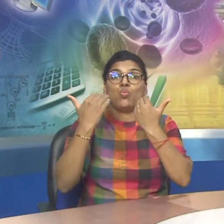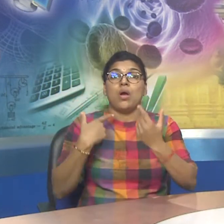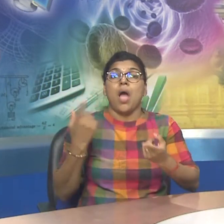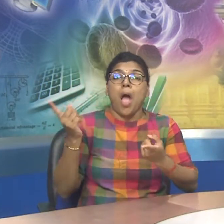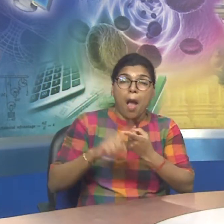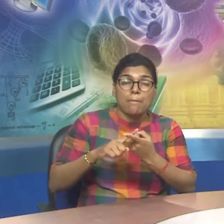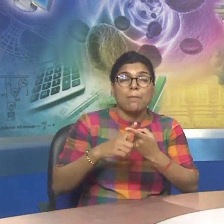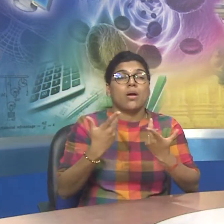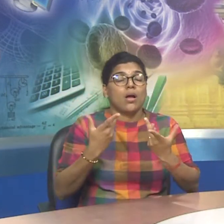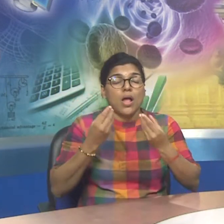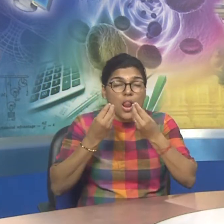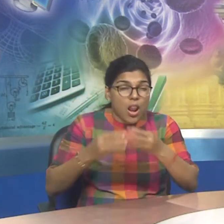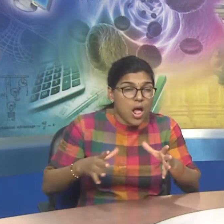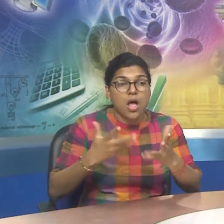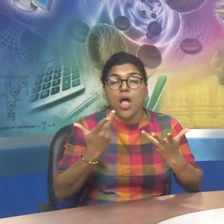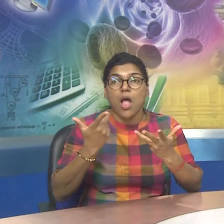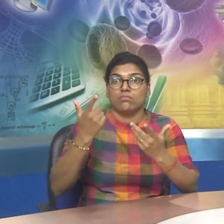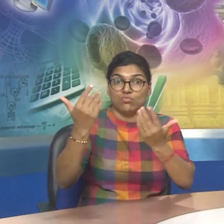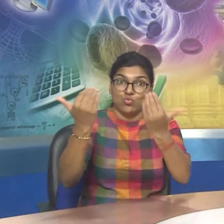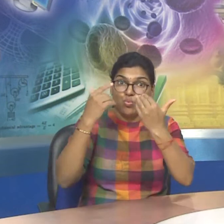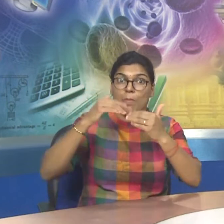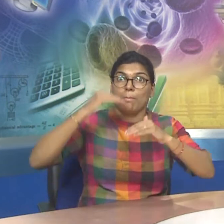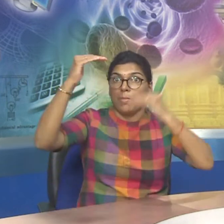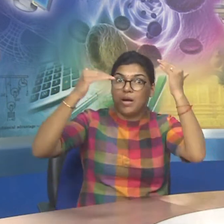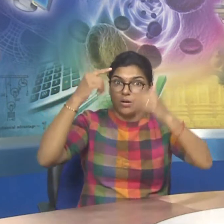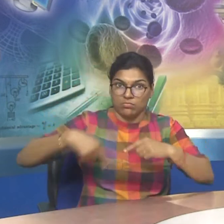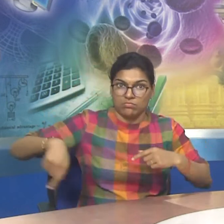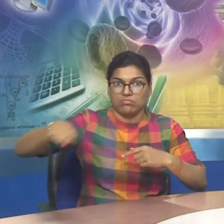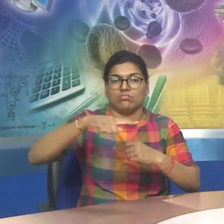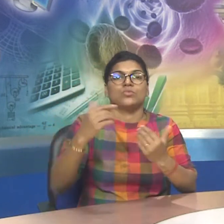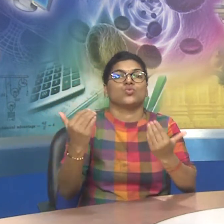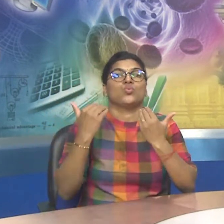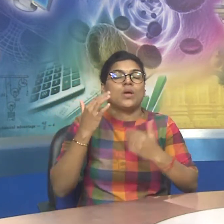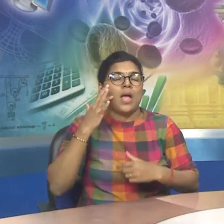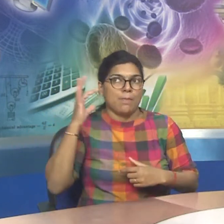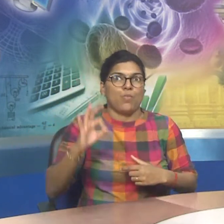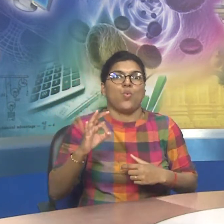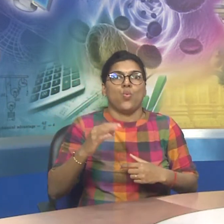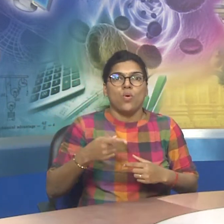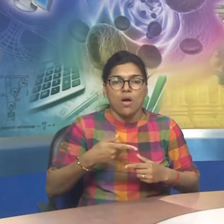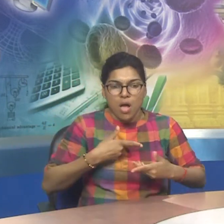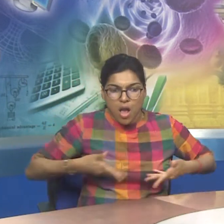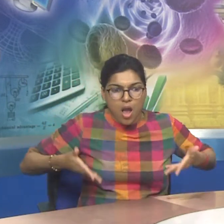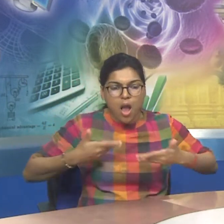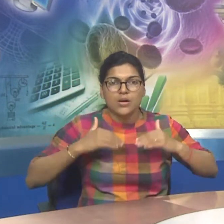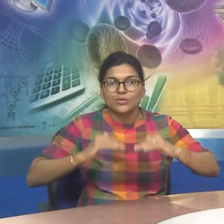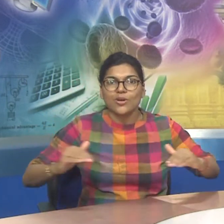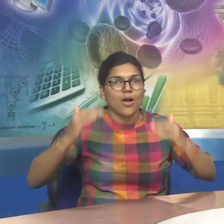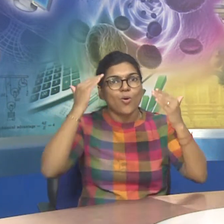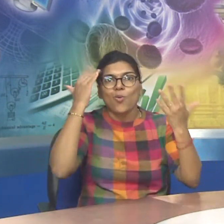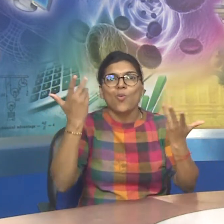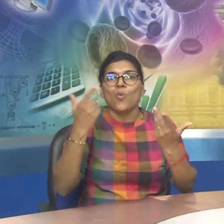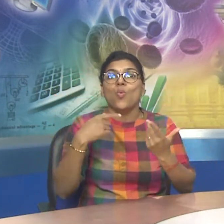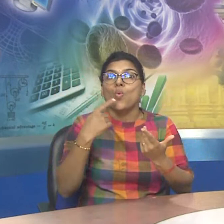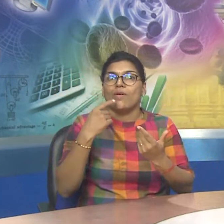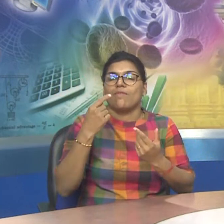The child holds the adults responsible for depriving him of his essential needs.